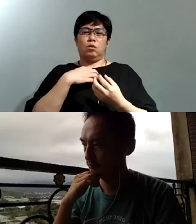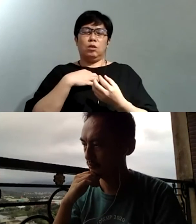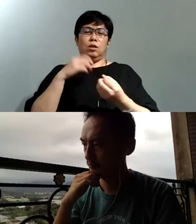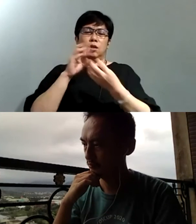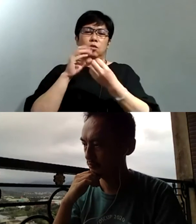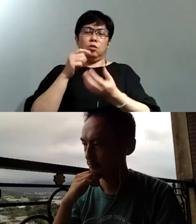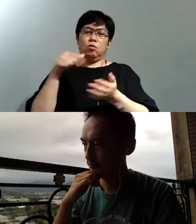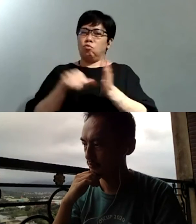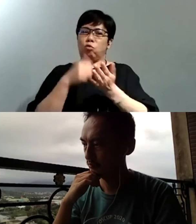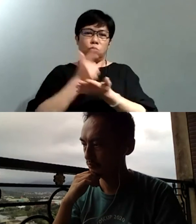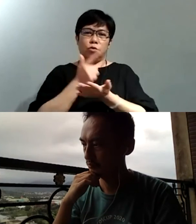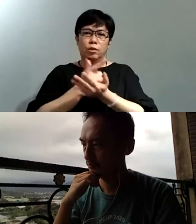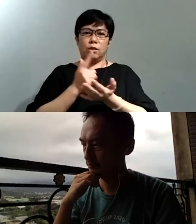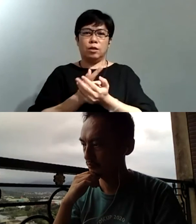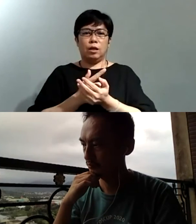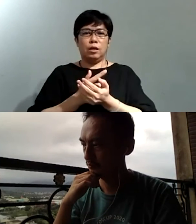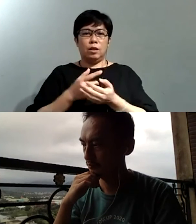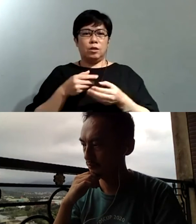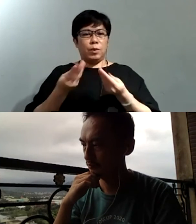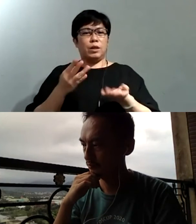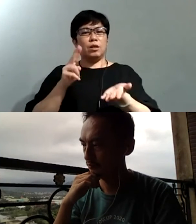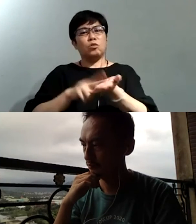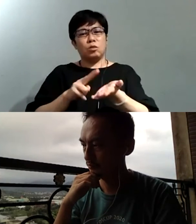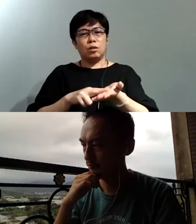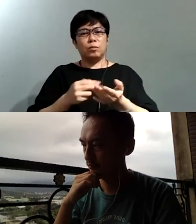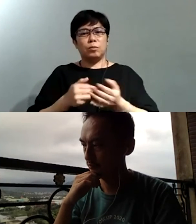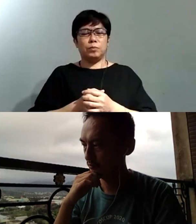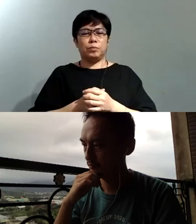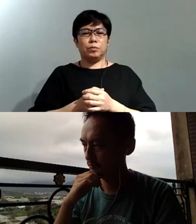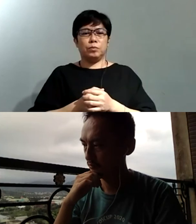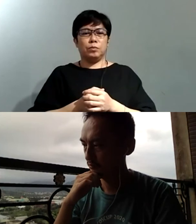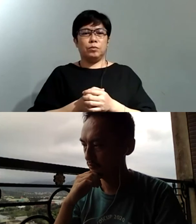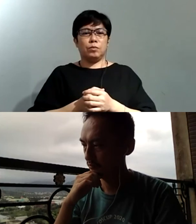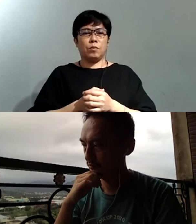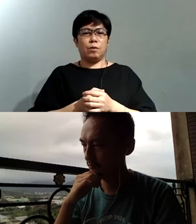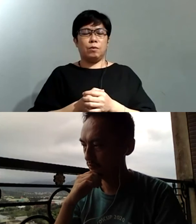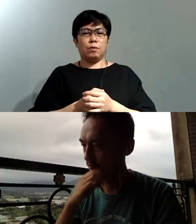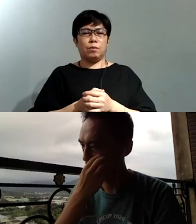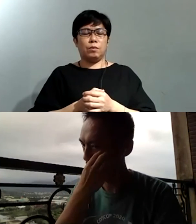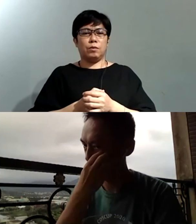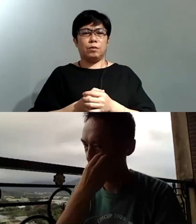trust and then eliminate stigma or